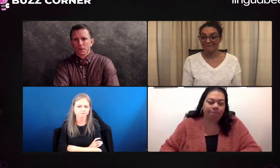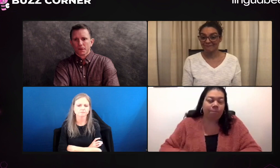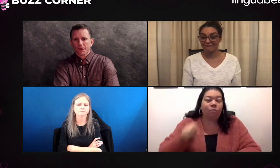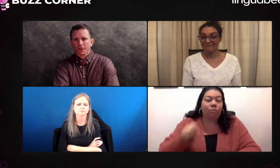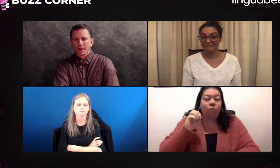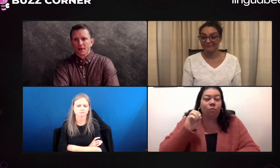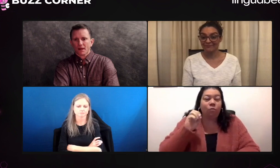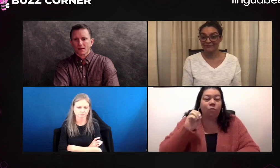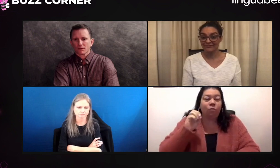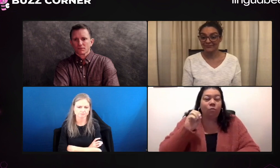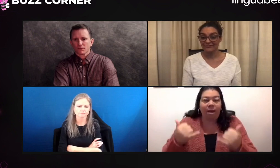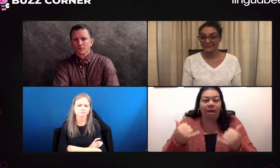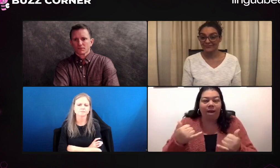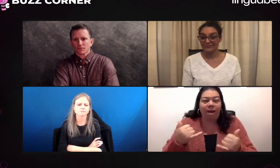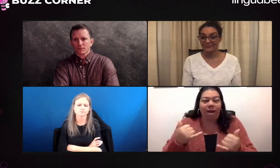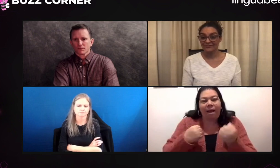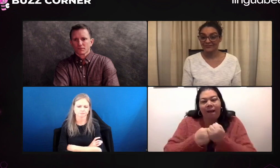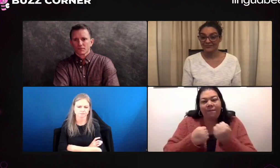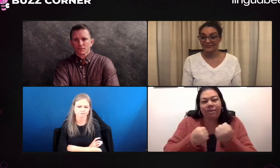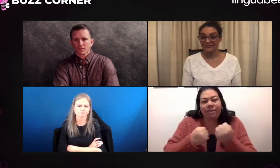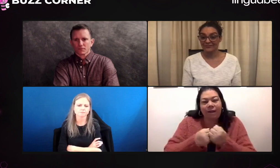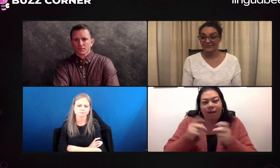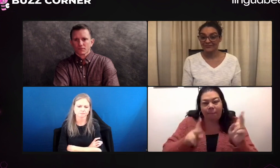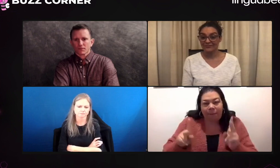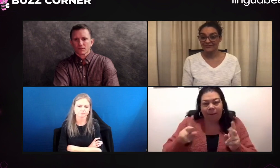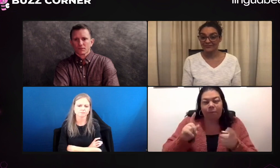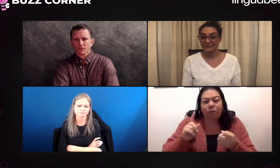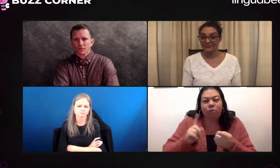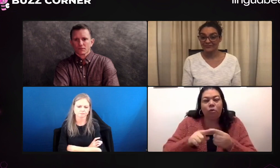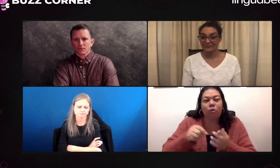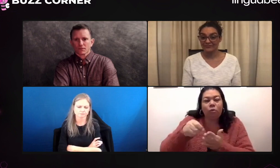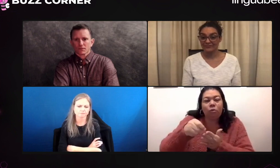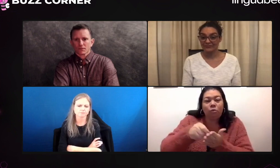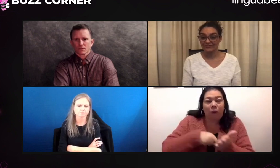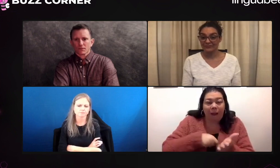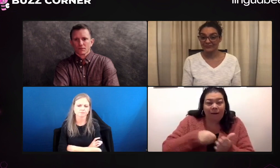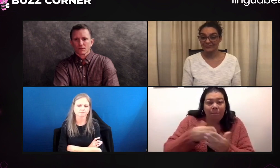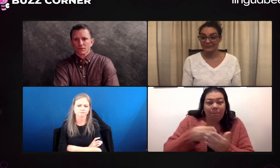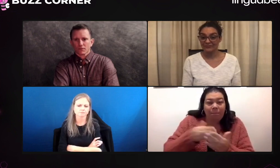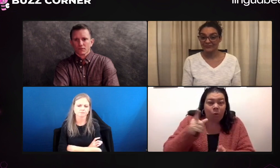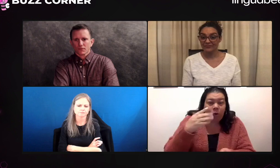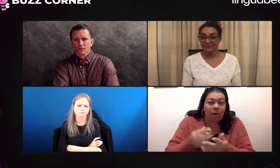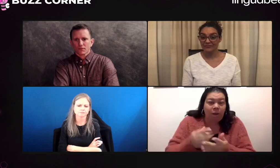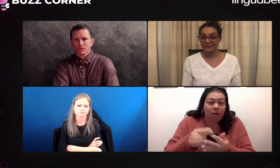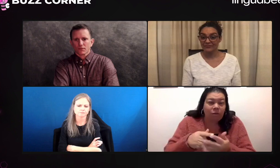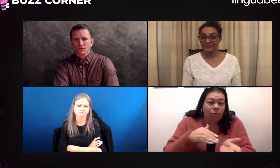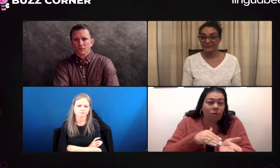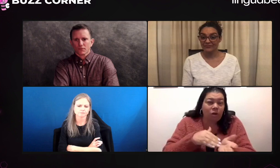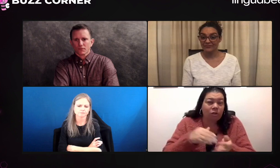clarify and say, oh, no, I didn't mean that. This is what I actually meant, and do that extra work. But,